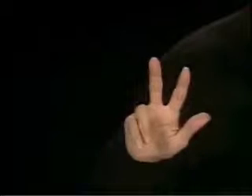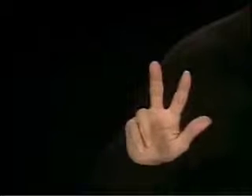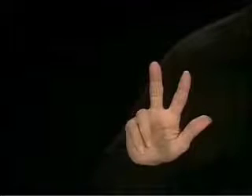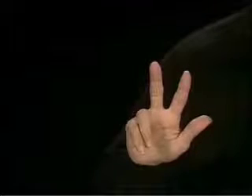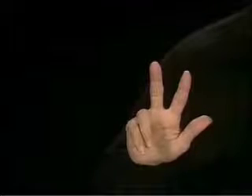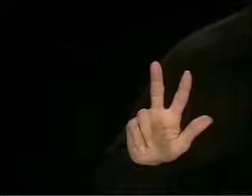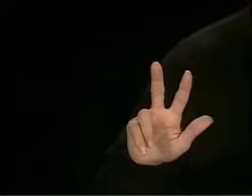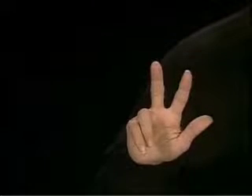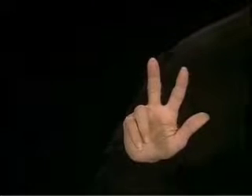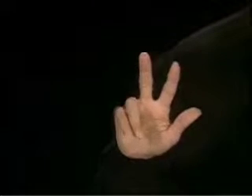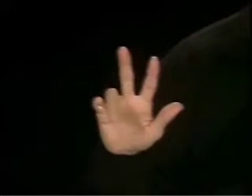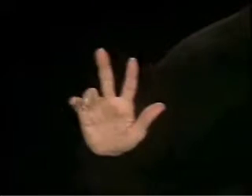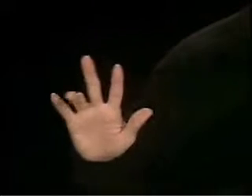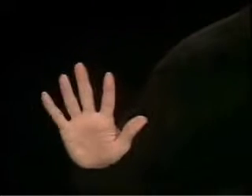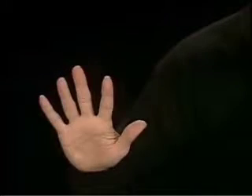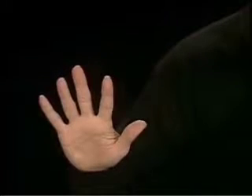30. 5,